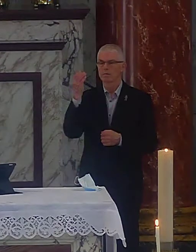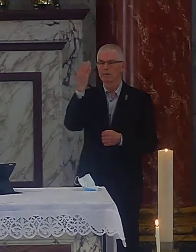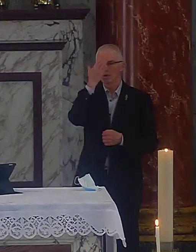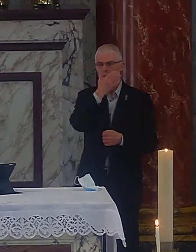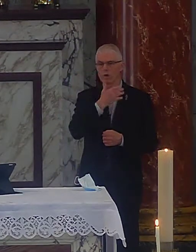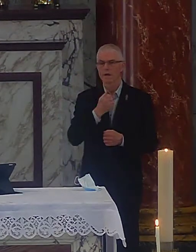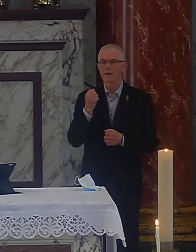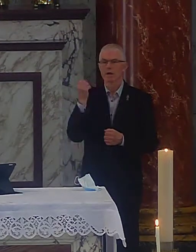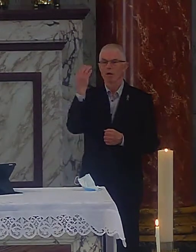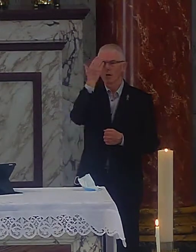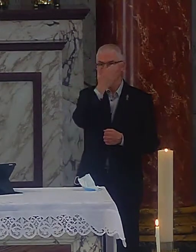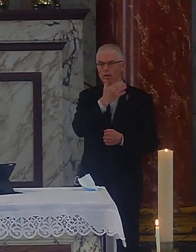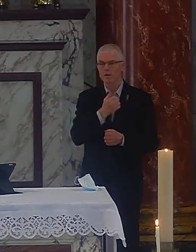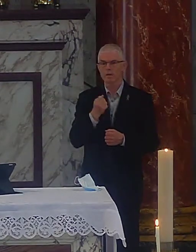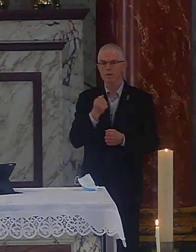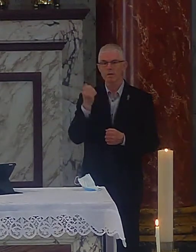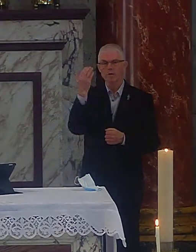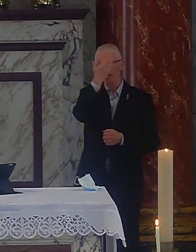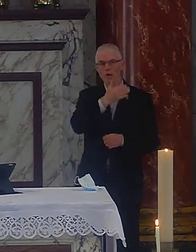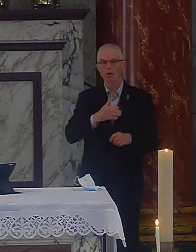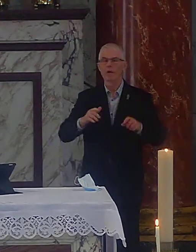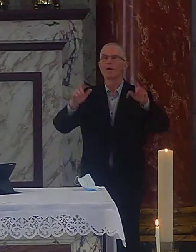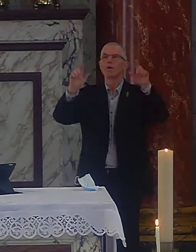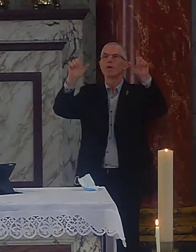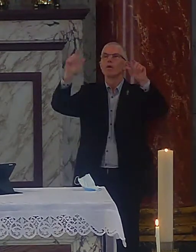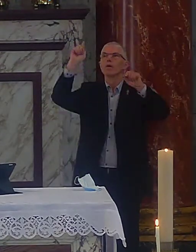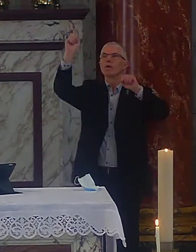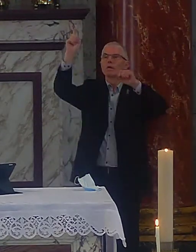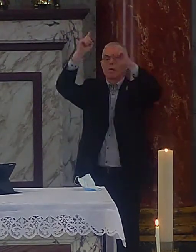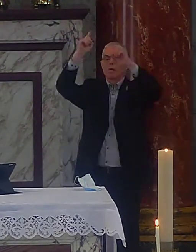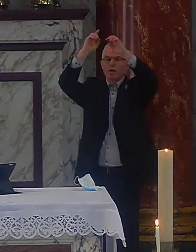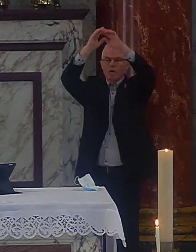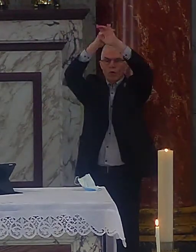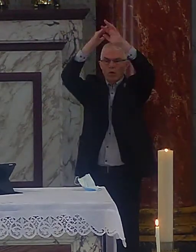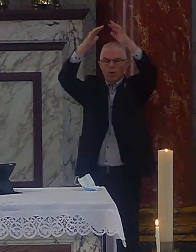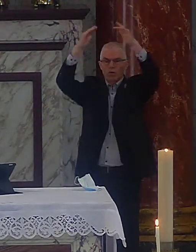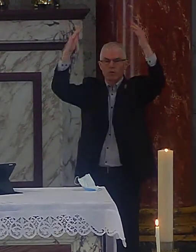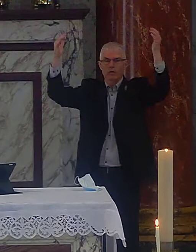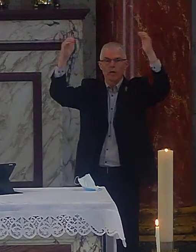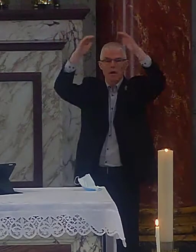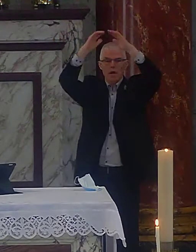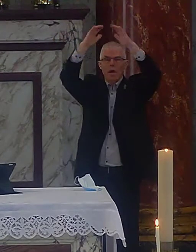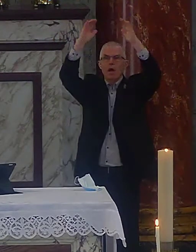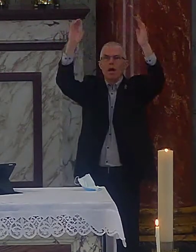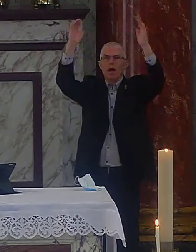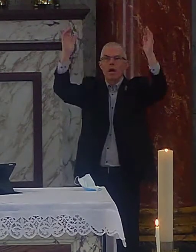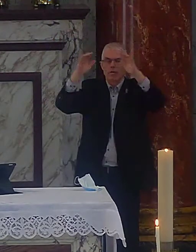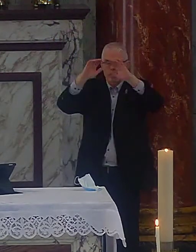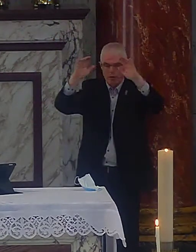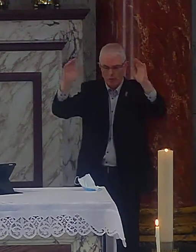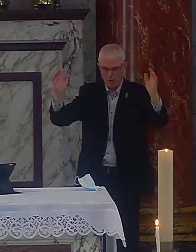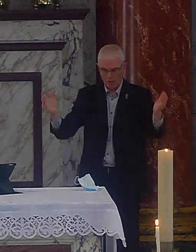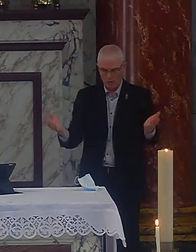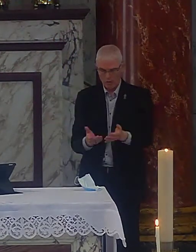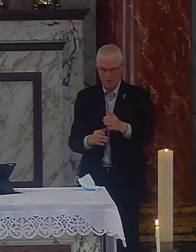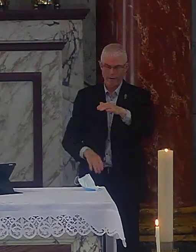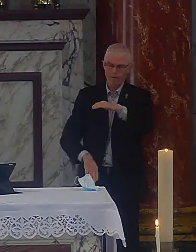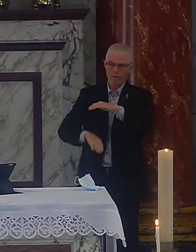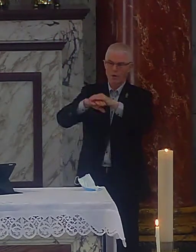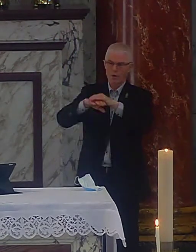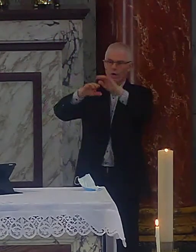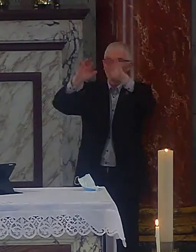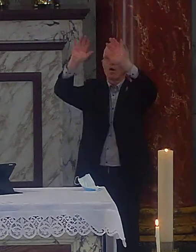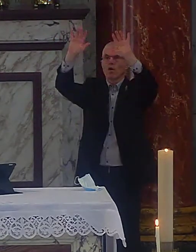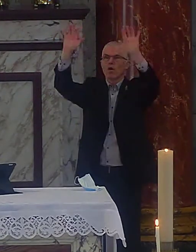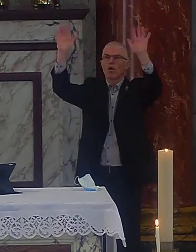acclaim, Holy, holy, holy Lord God of hosts. Heaven and earth are